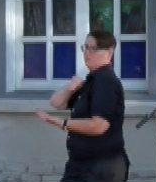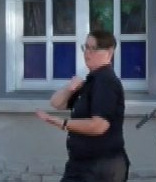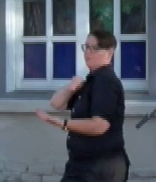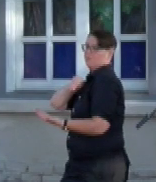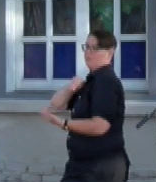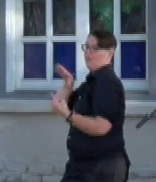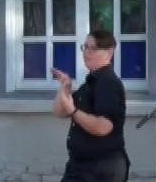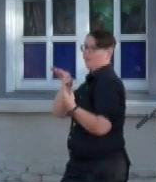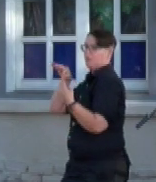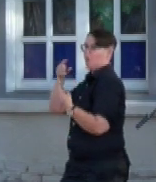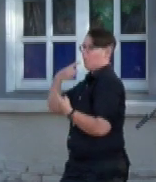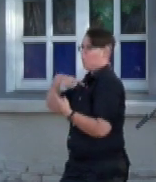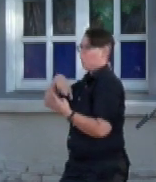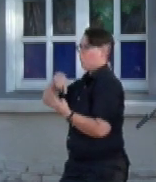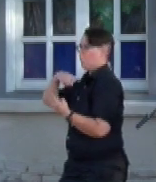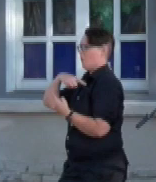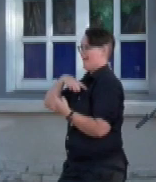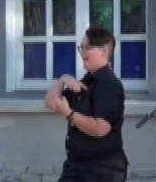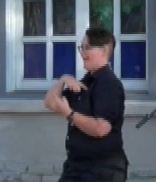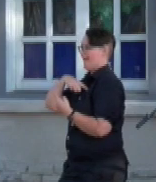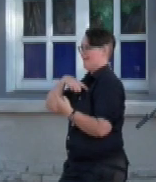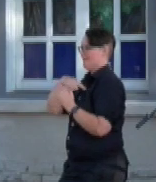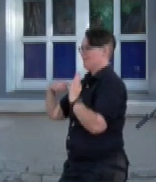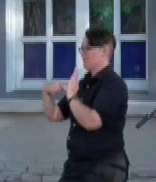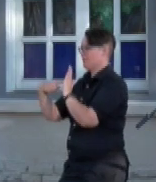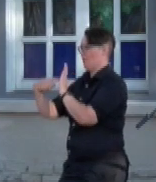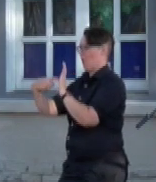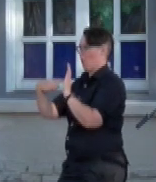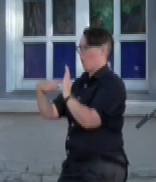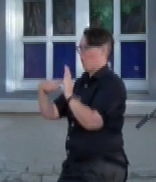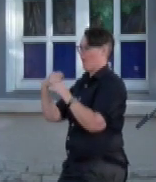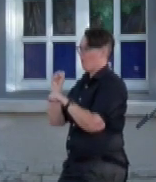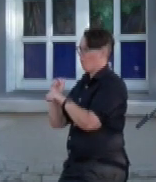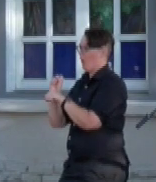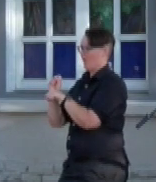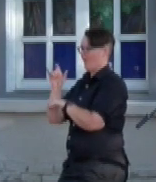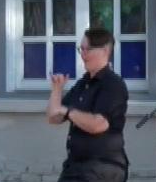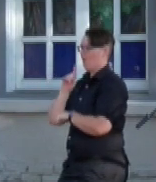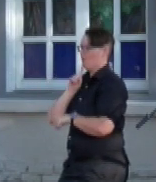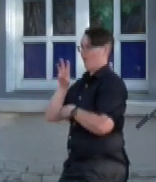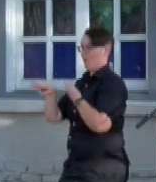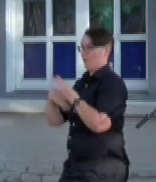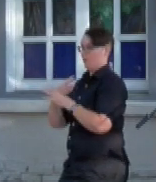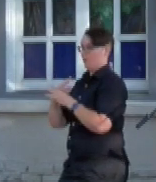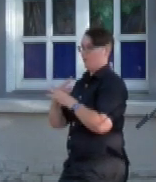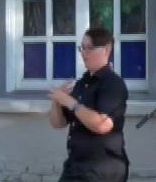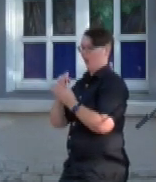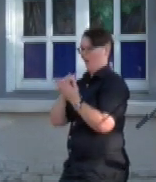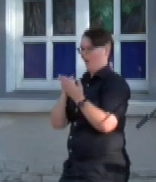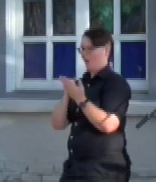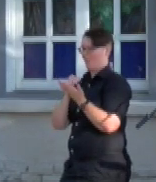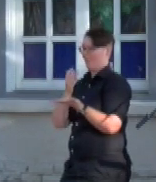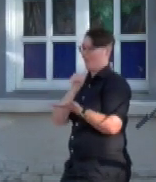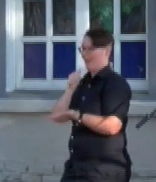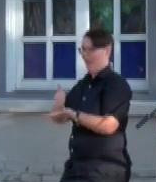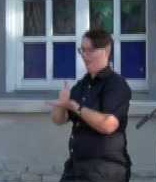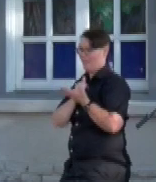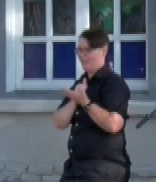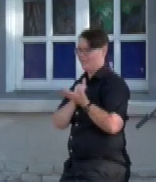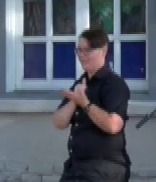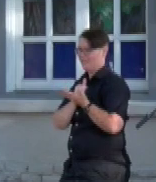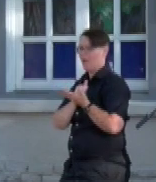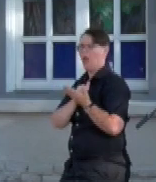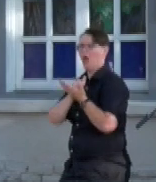especially that we are agents of this reality. The art may not always serve us, and sometimes it begins to